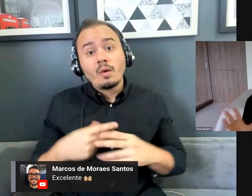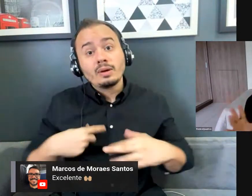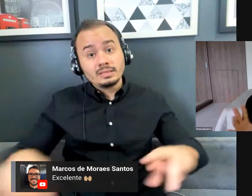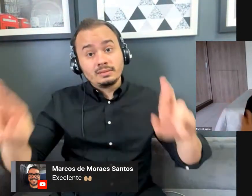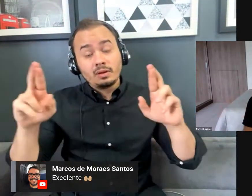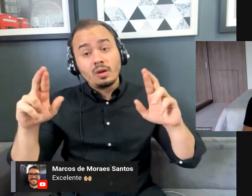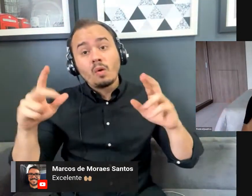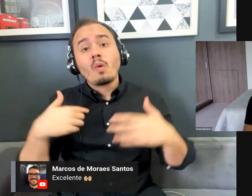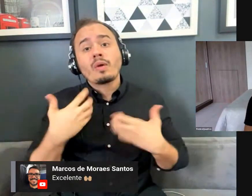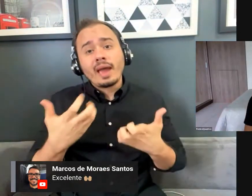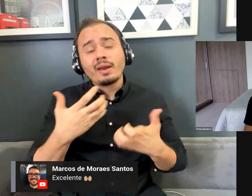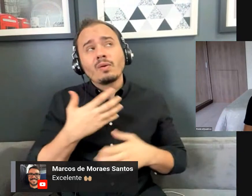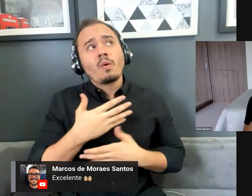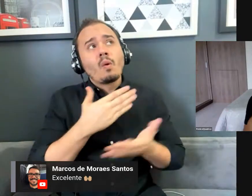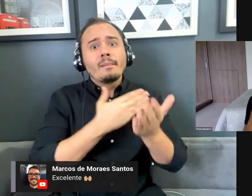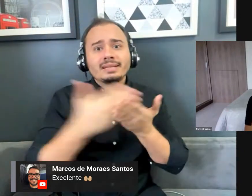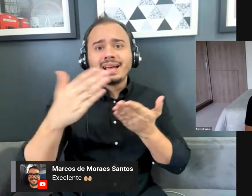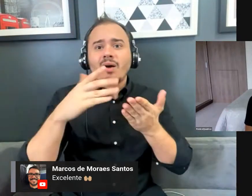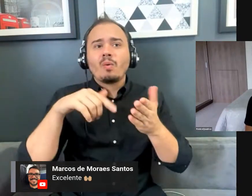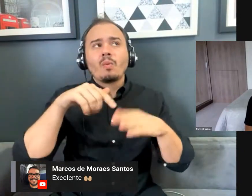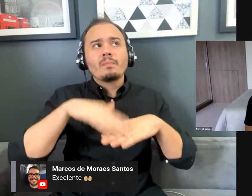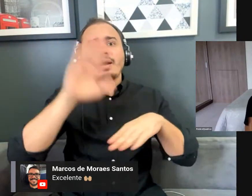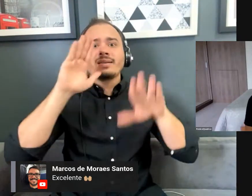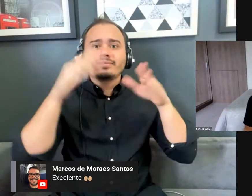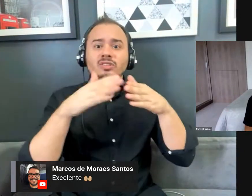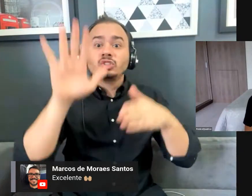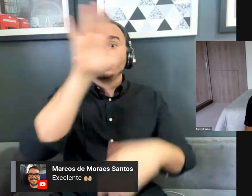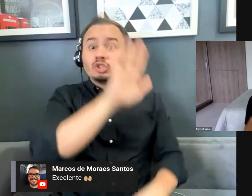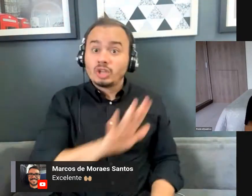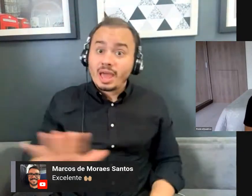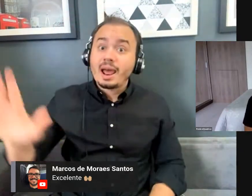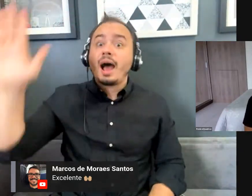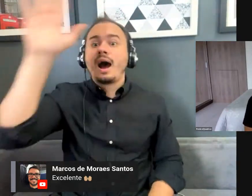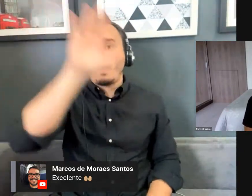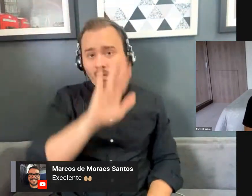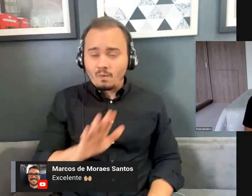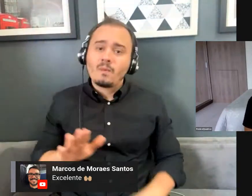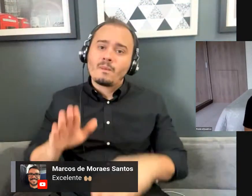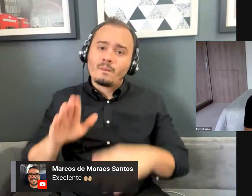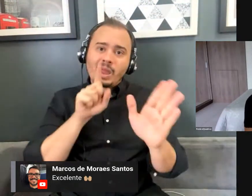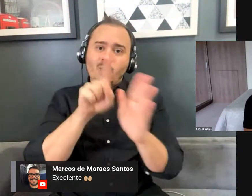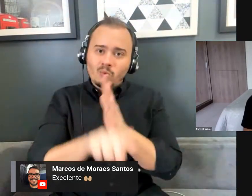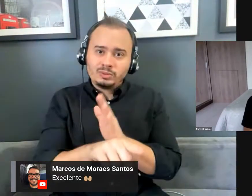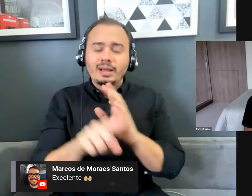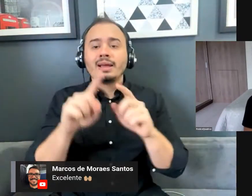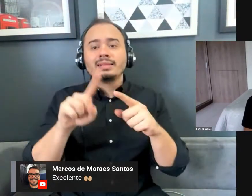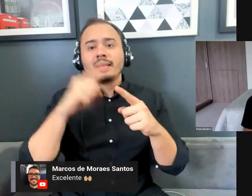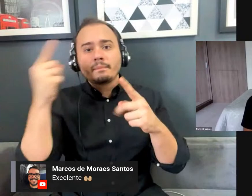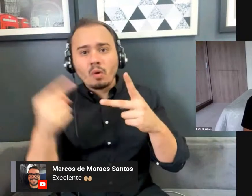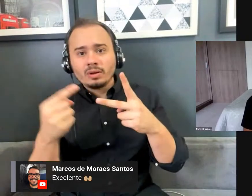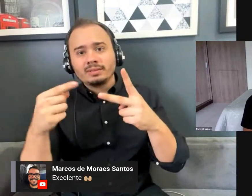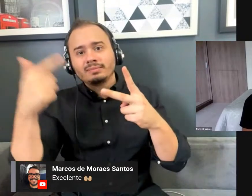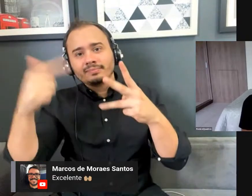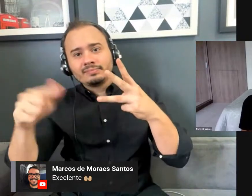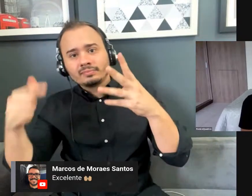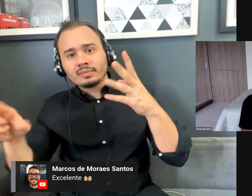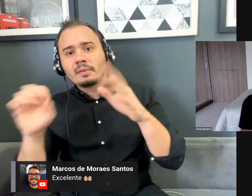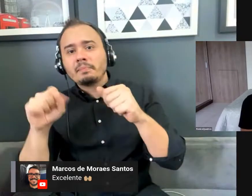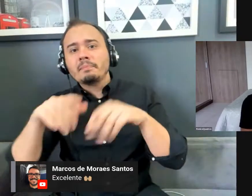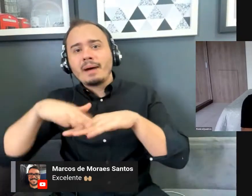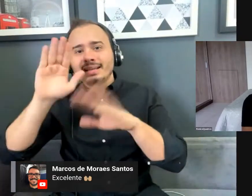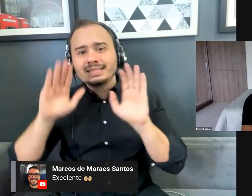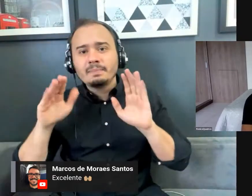a general one and then go to the next few questions that I collected from my colleagues.